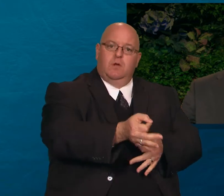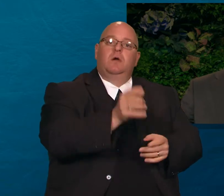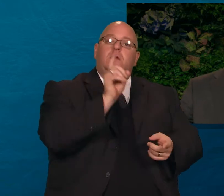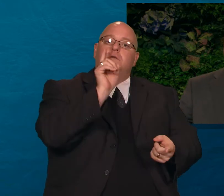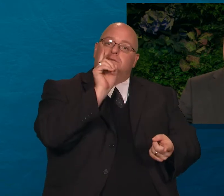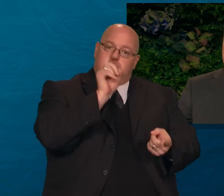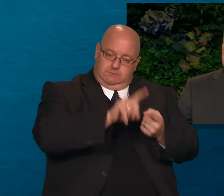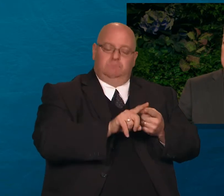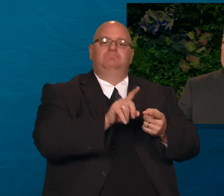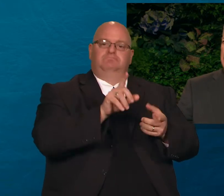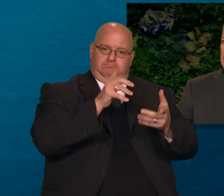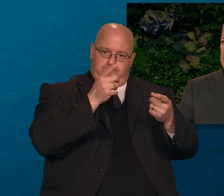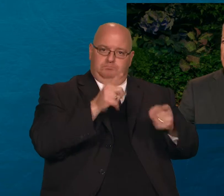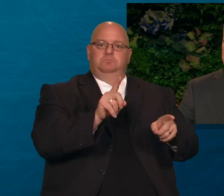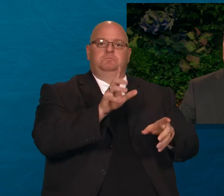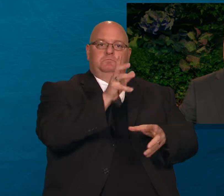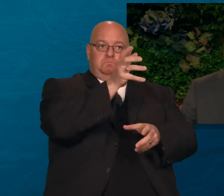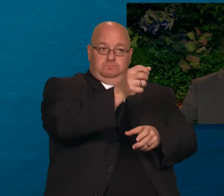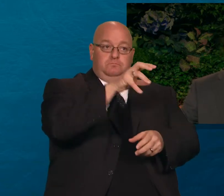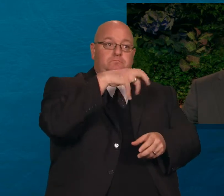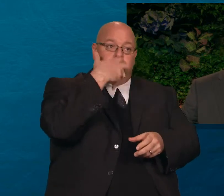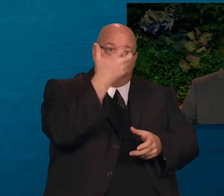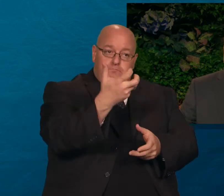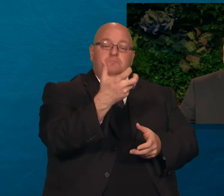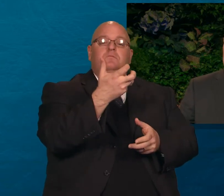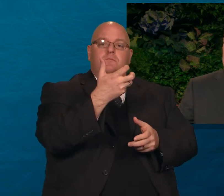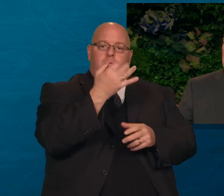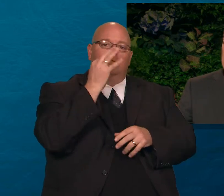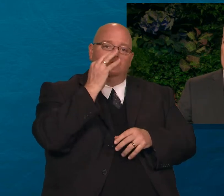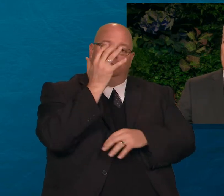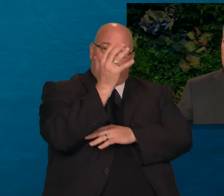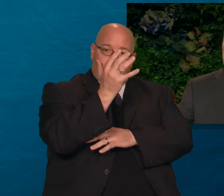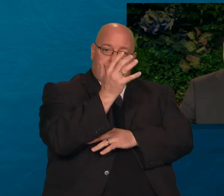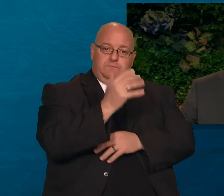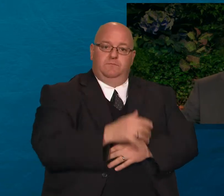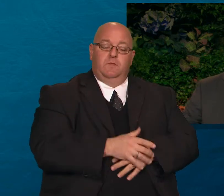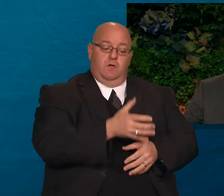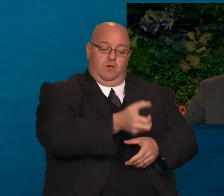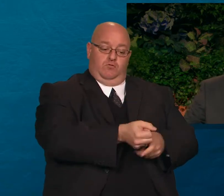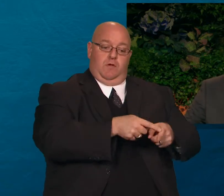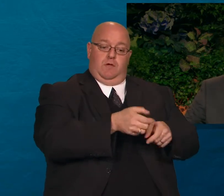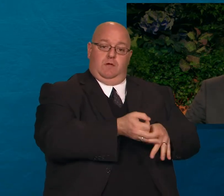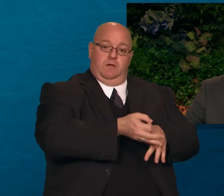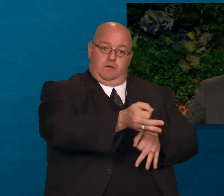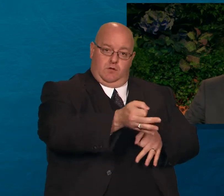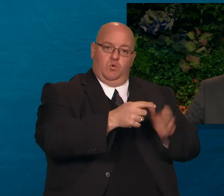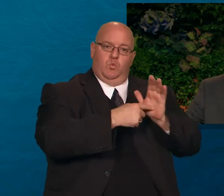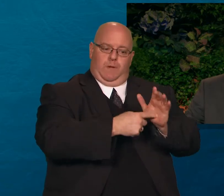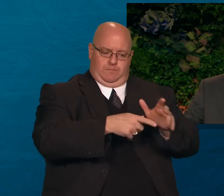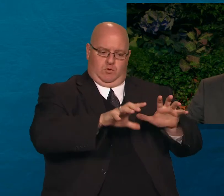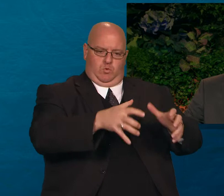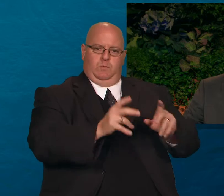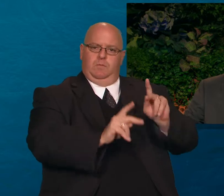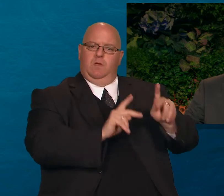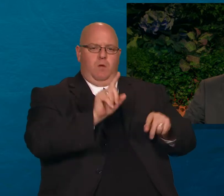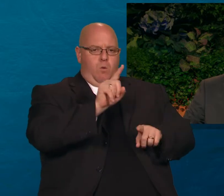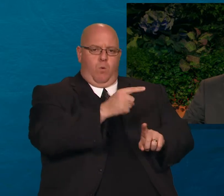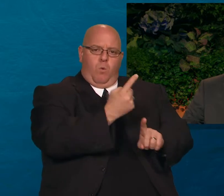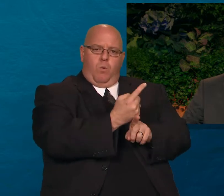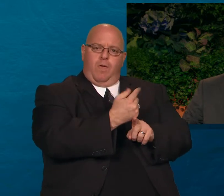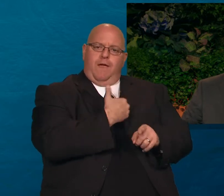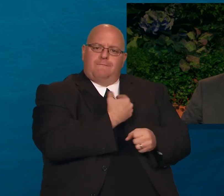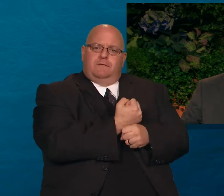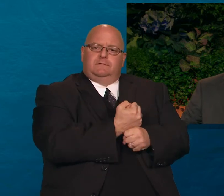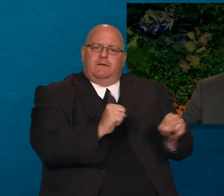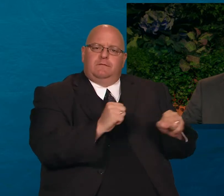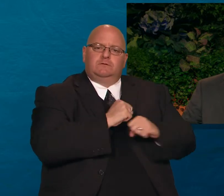came forth and fell down and partook of the fruit of the tree. The rod of iron represented for this group of people the only safety